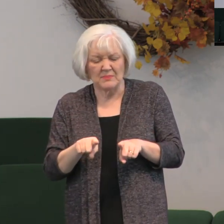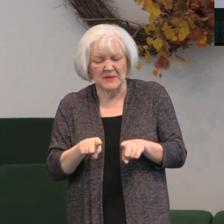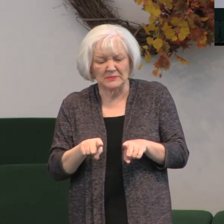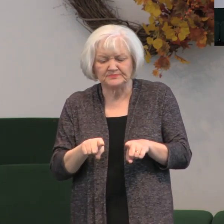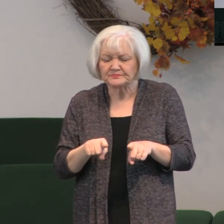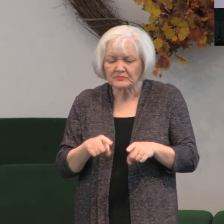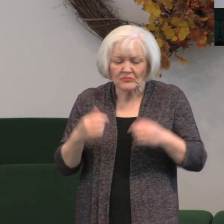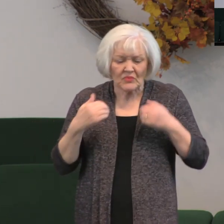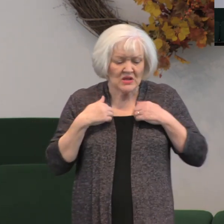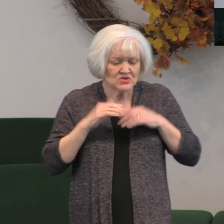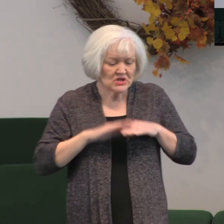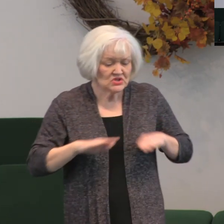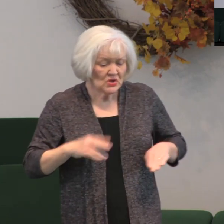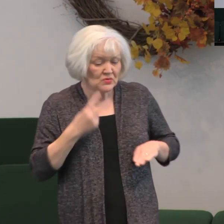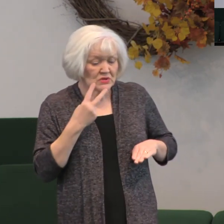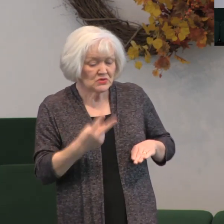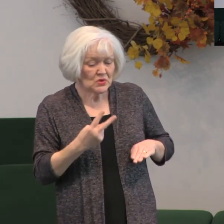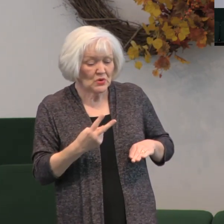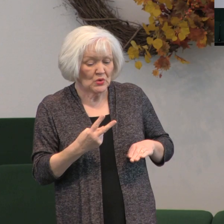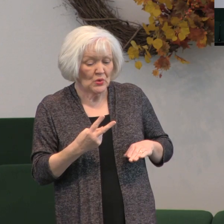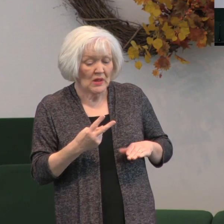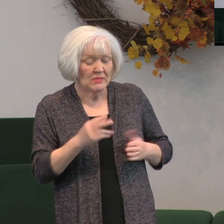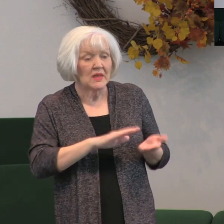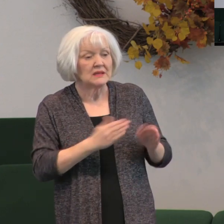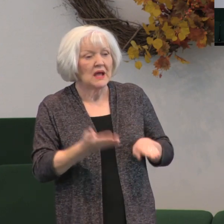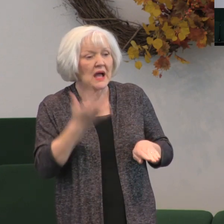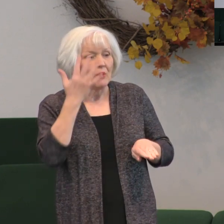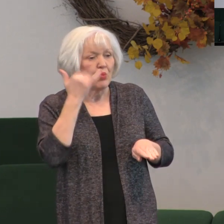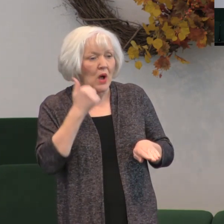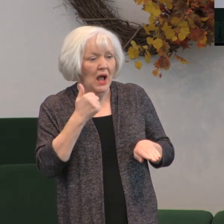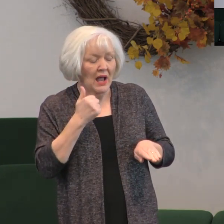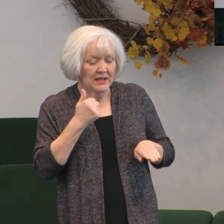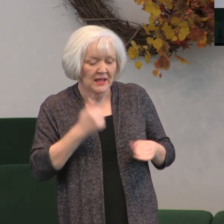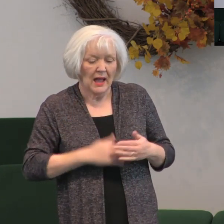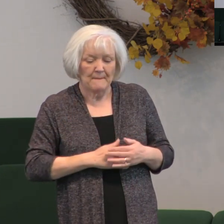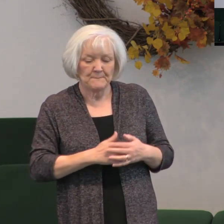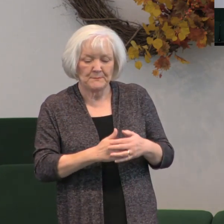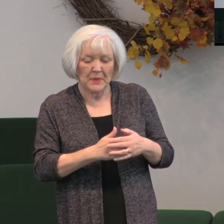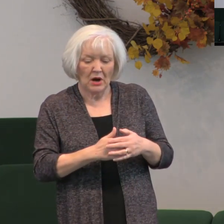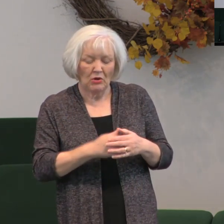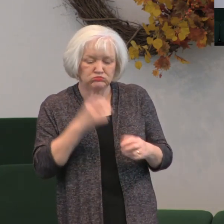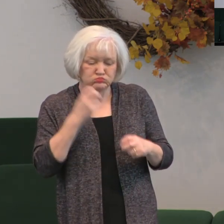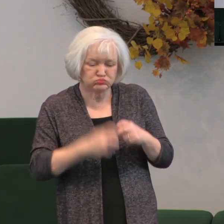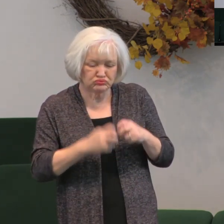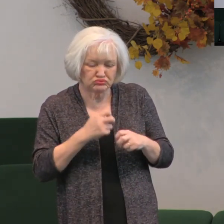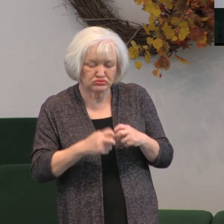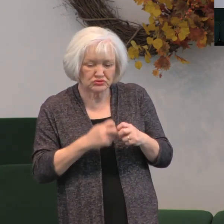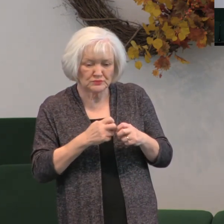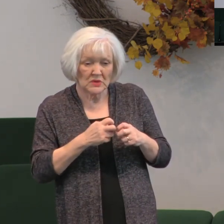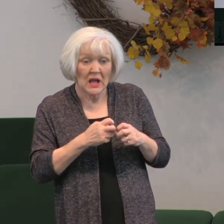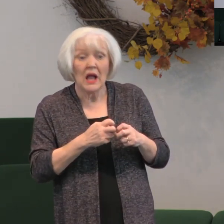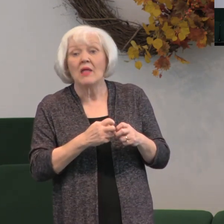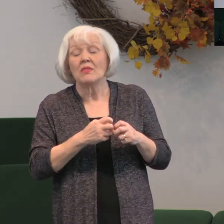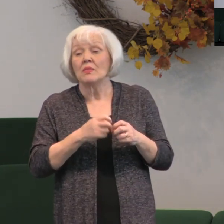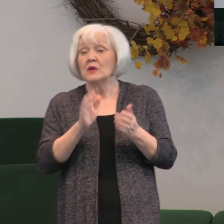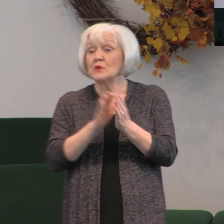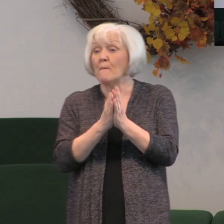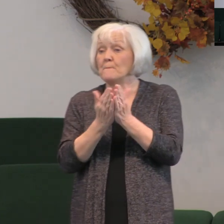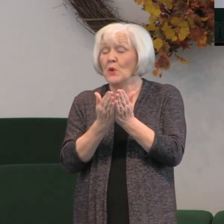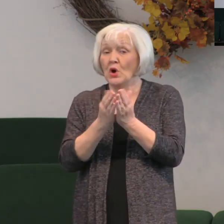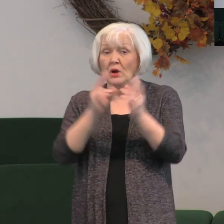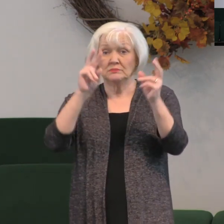she has lost two children because of birth defects. She went on to write a book entitled, What Grieving People